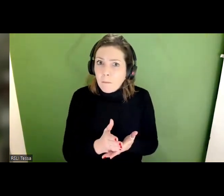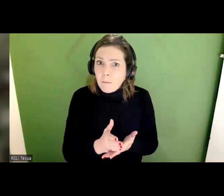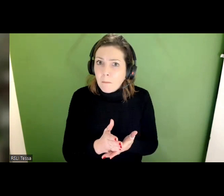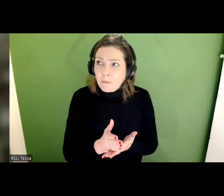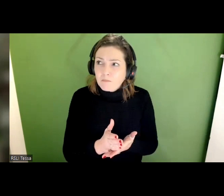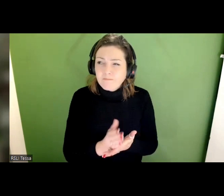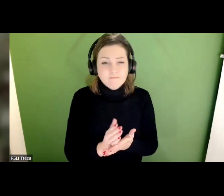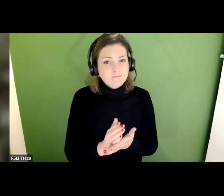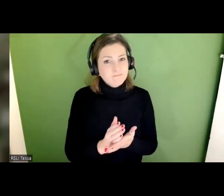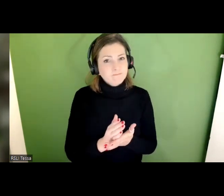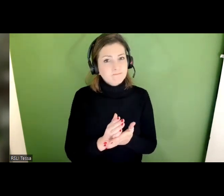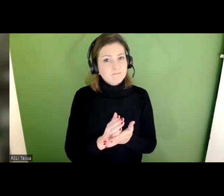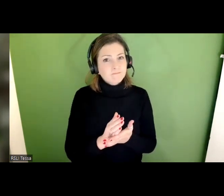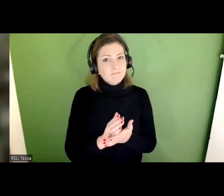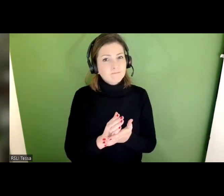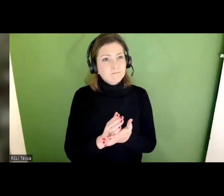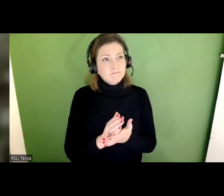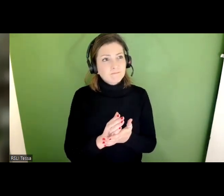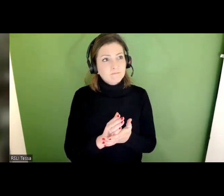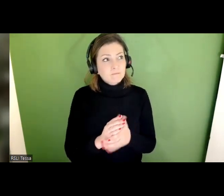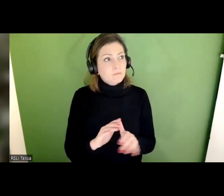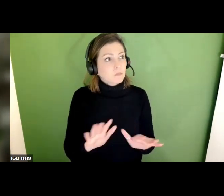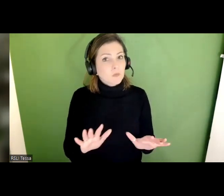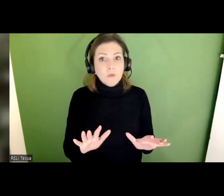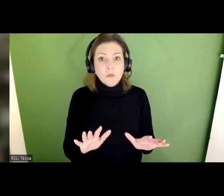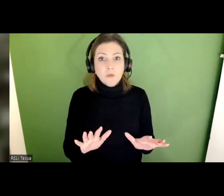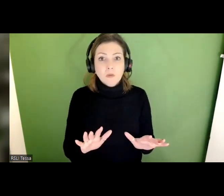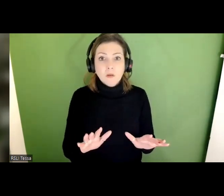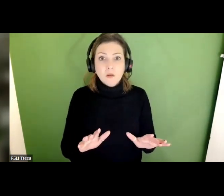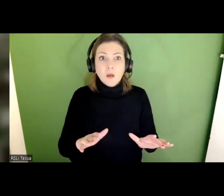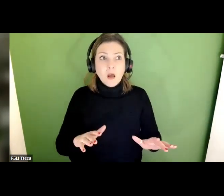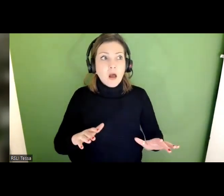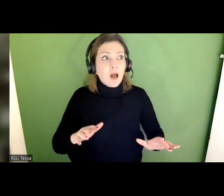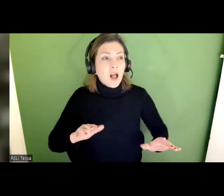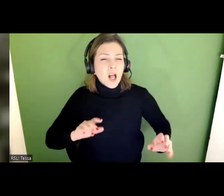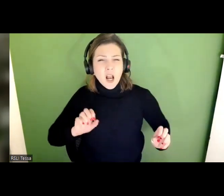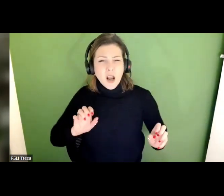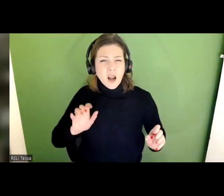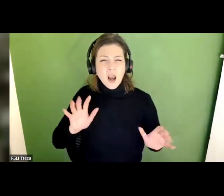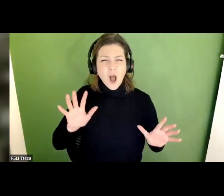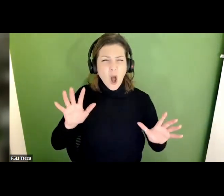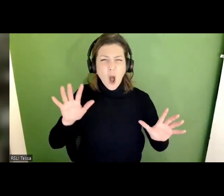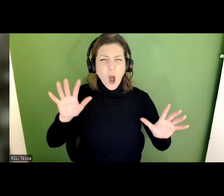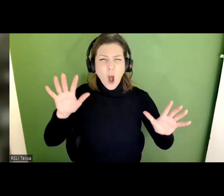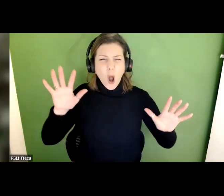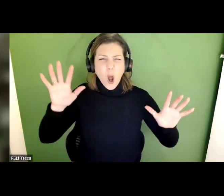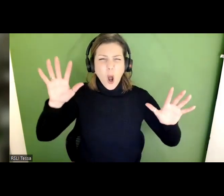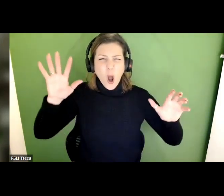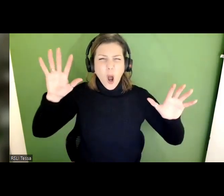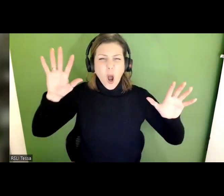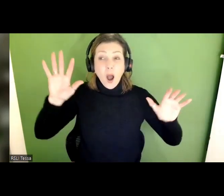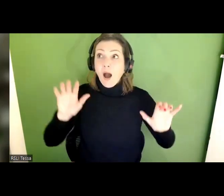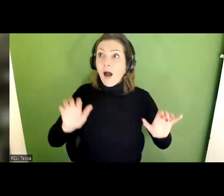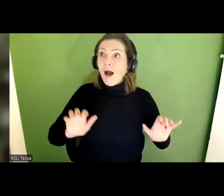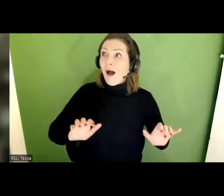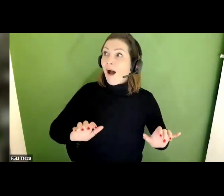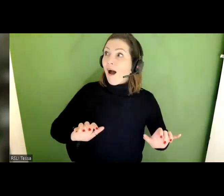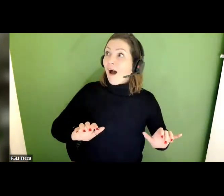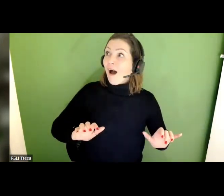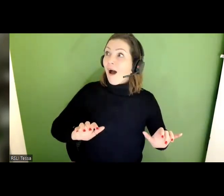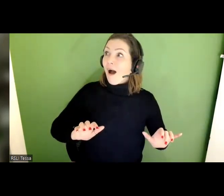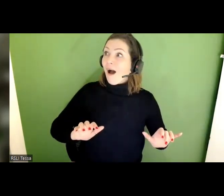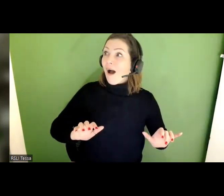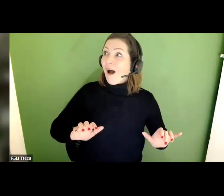she couldn't be sure. Suddenly, a loud cheer went up. A great whoosh of voices all